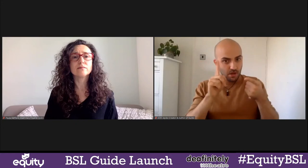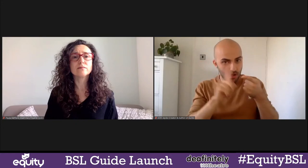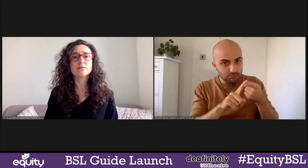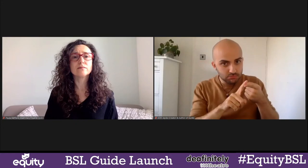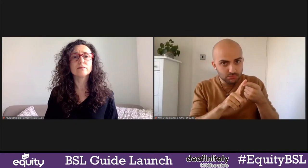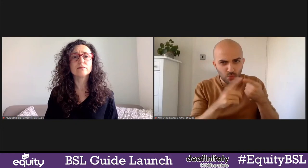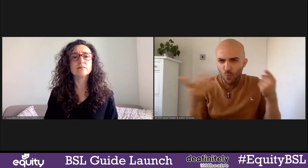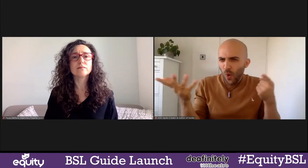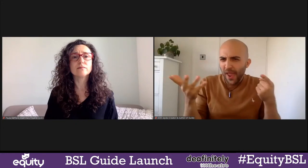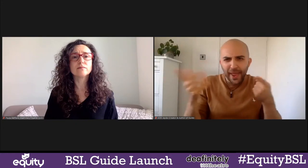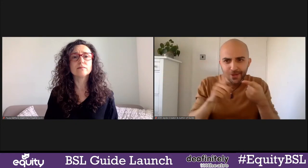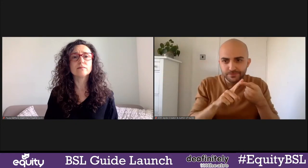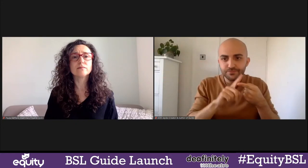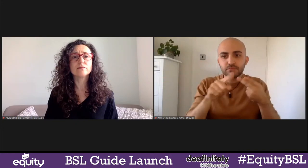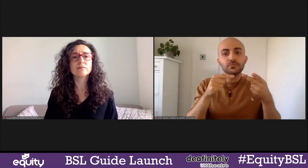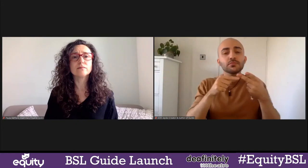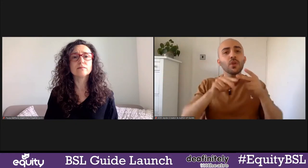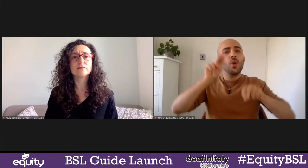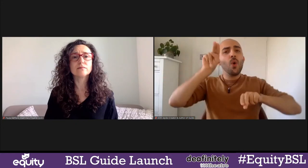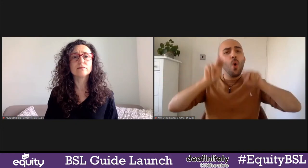There's information as to where to find deaf actors,